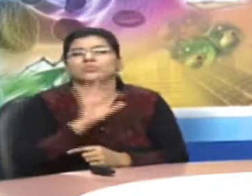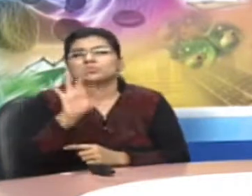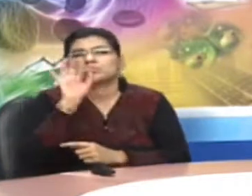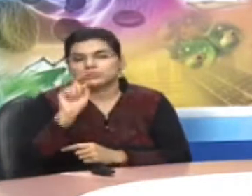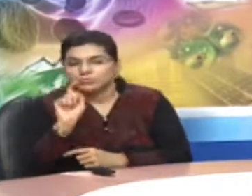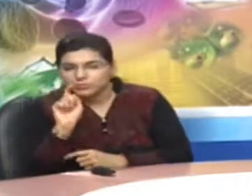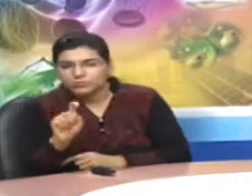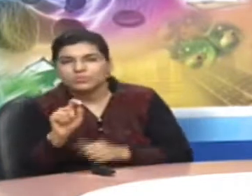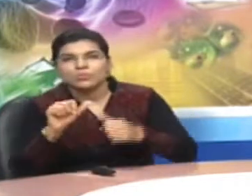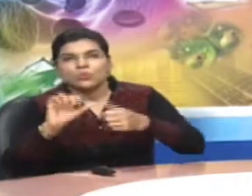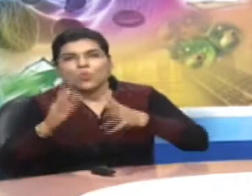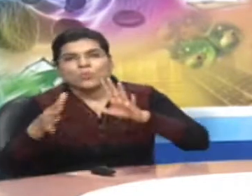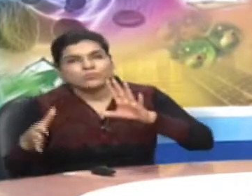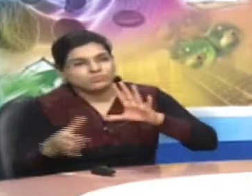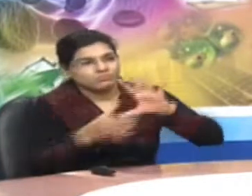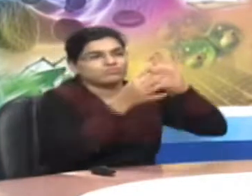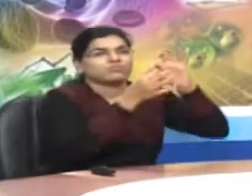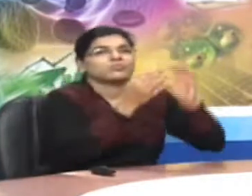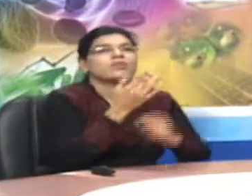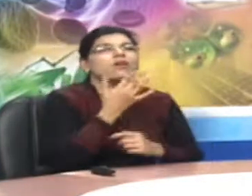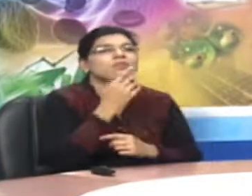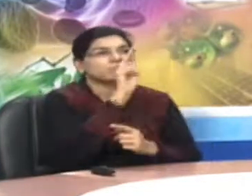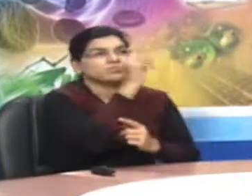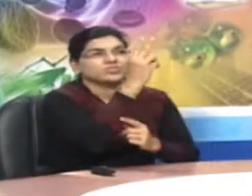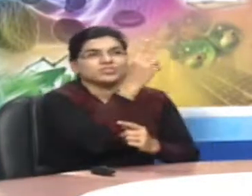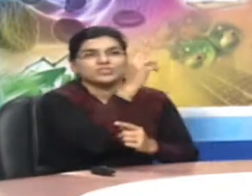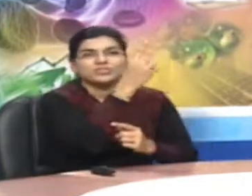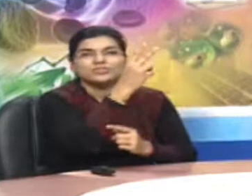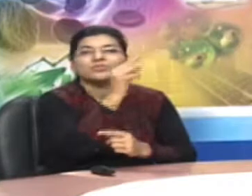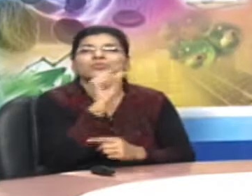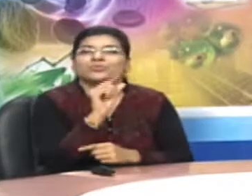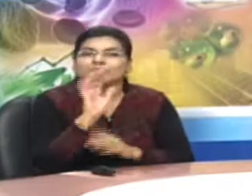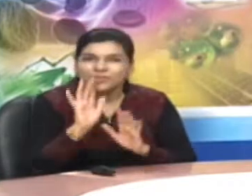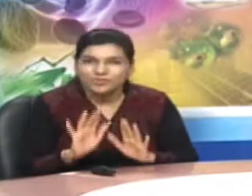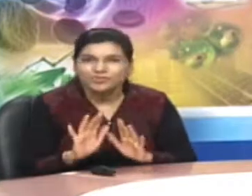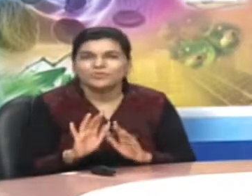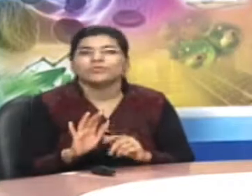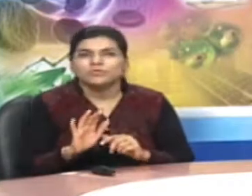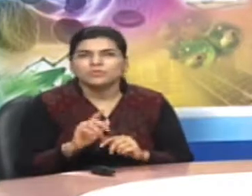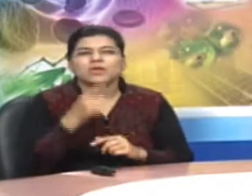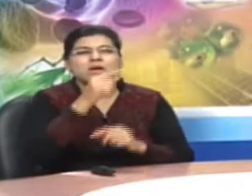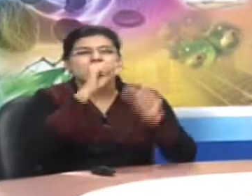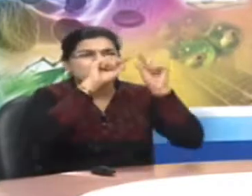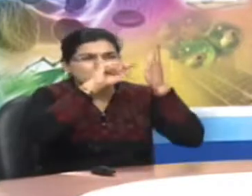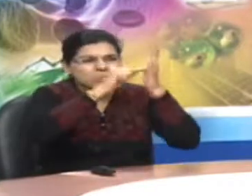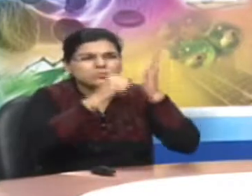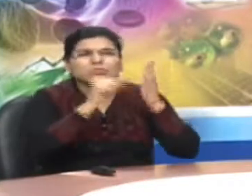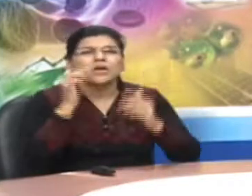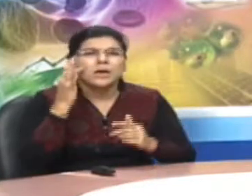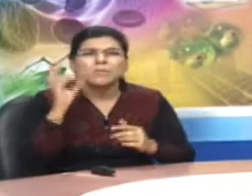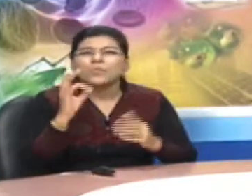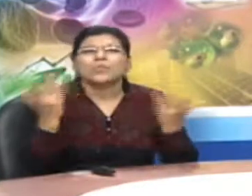And after selecting the color and the size and the design you want for your bullets, you